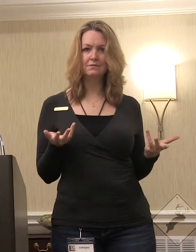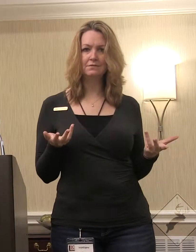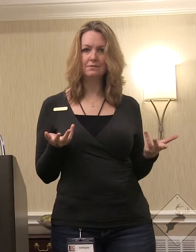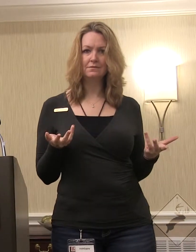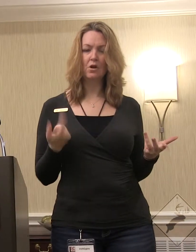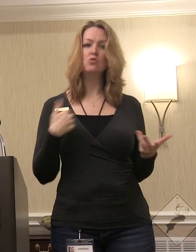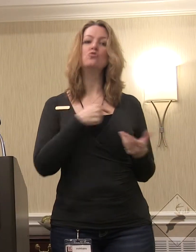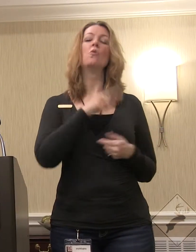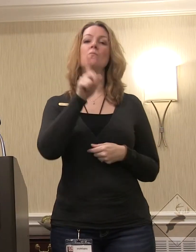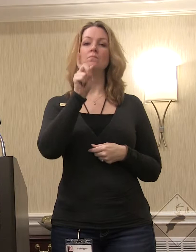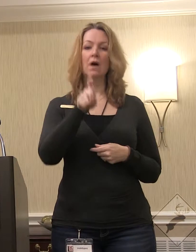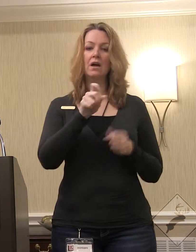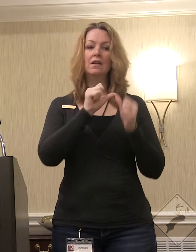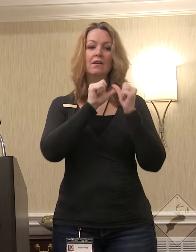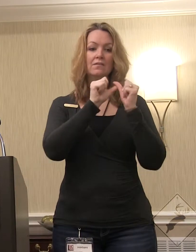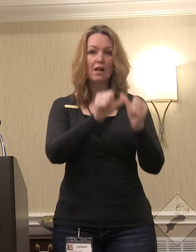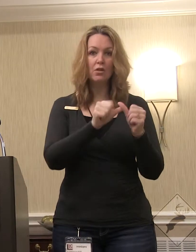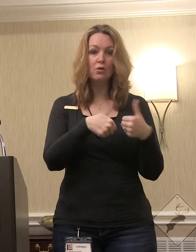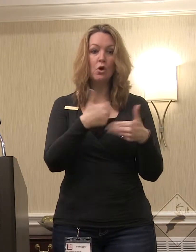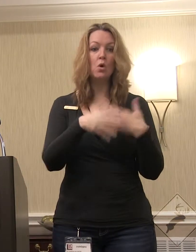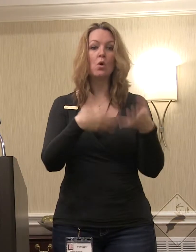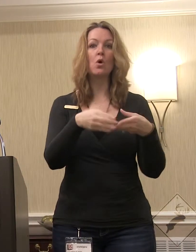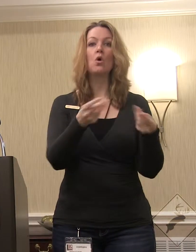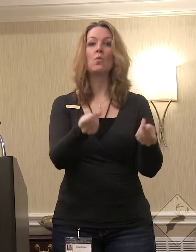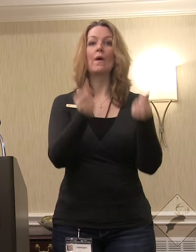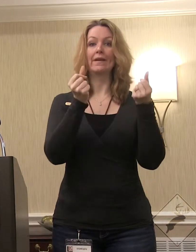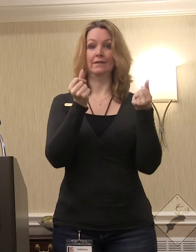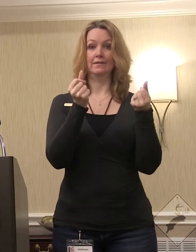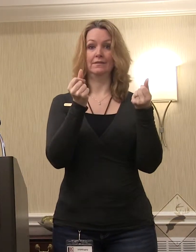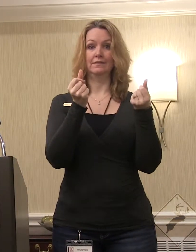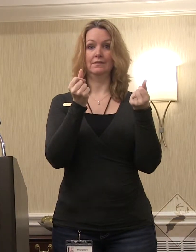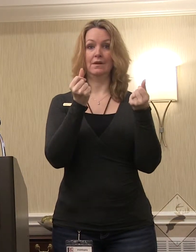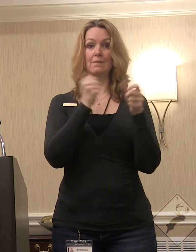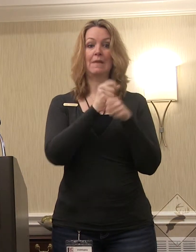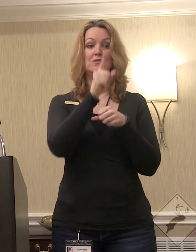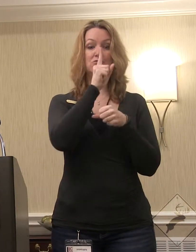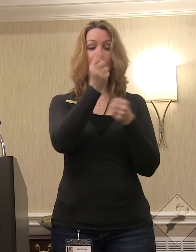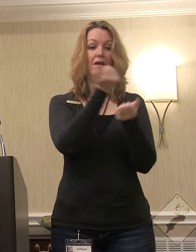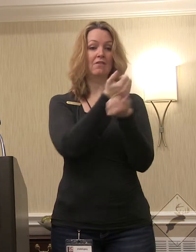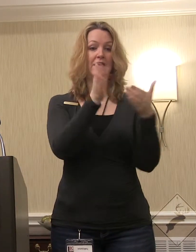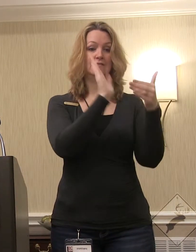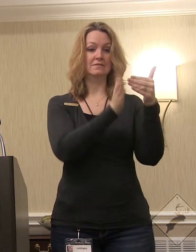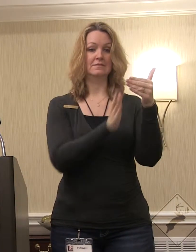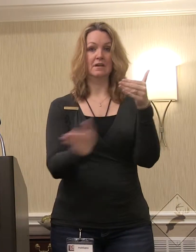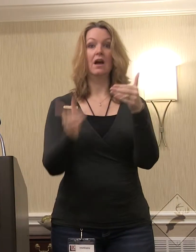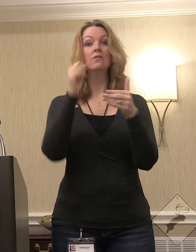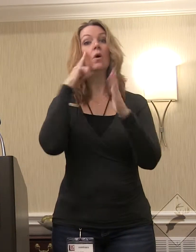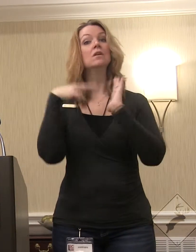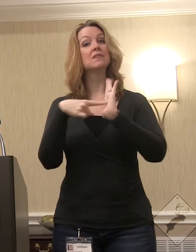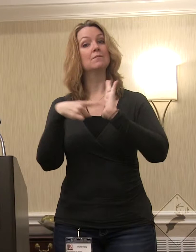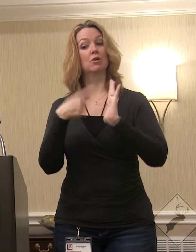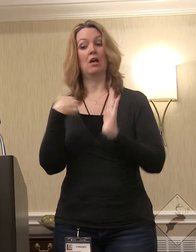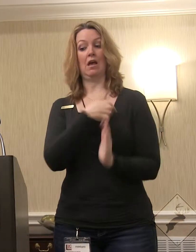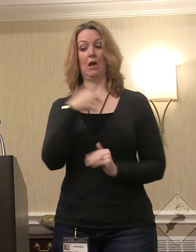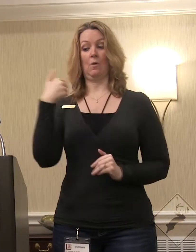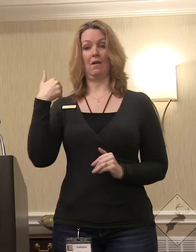You have to follow through quickly and absolutely. For instance, our